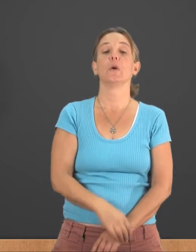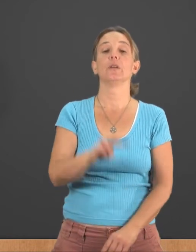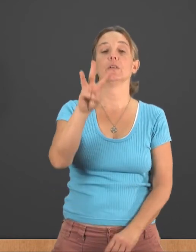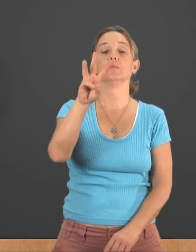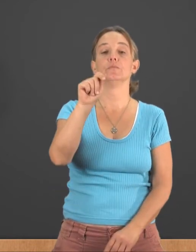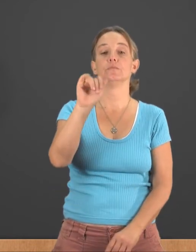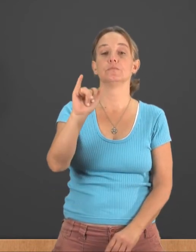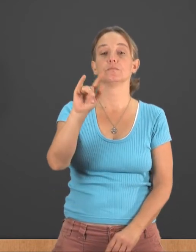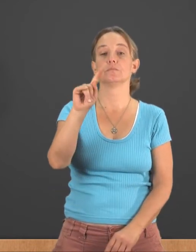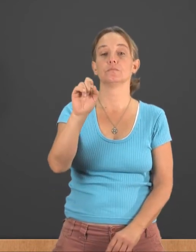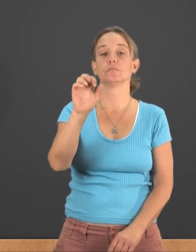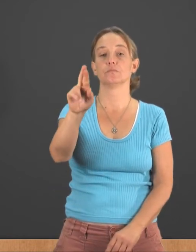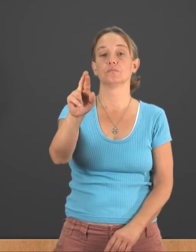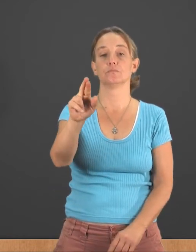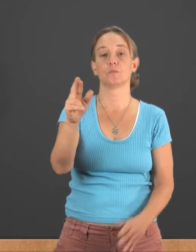Waiter.